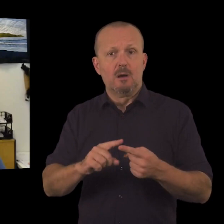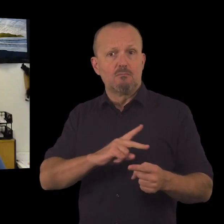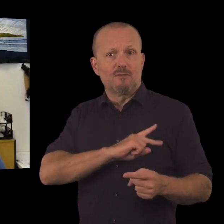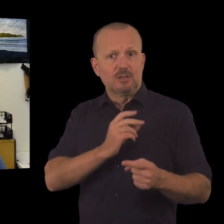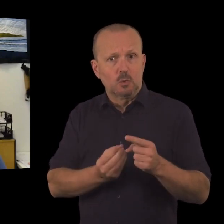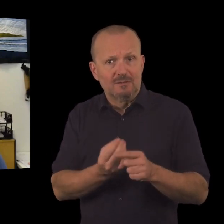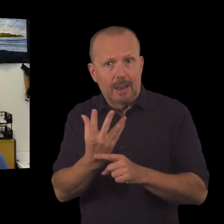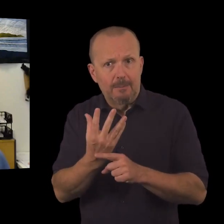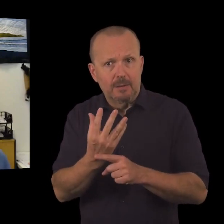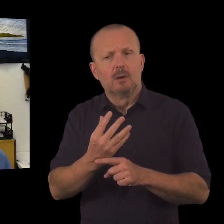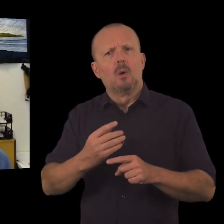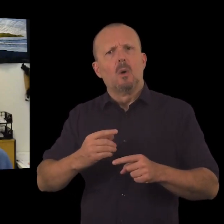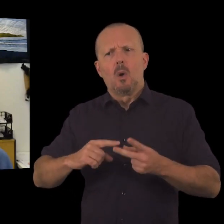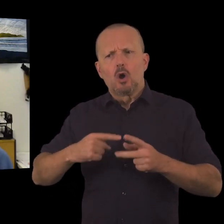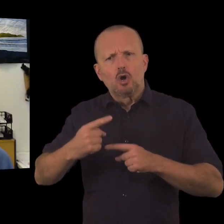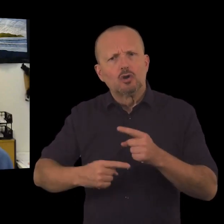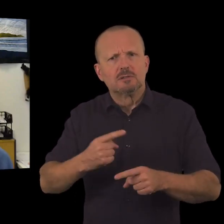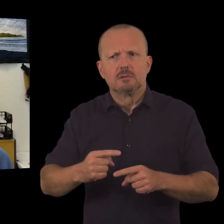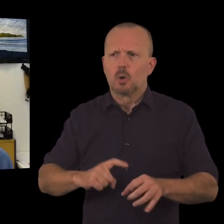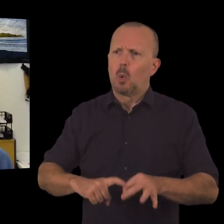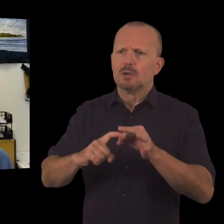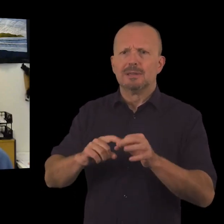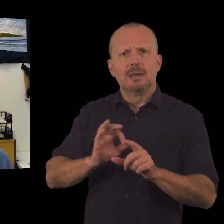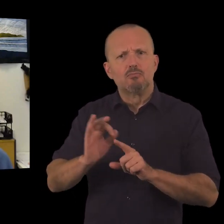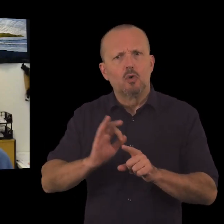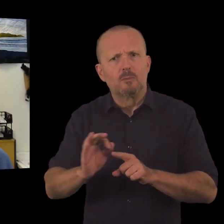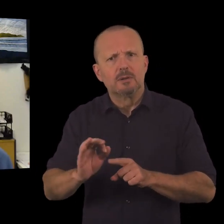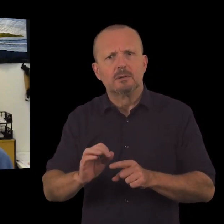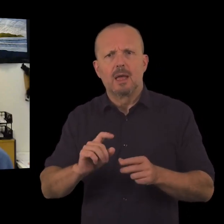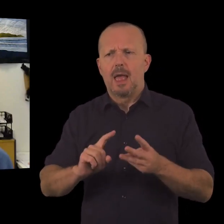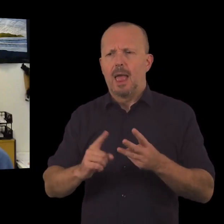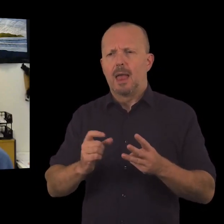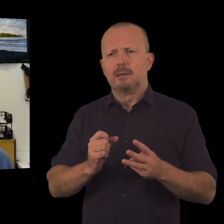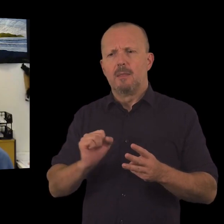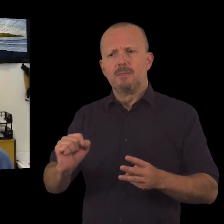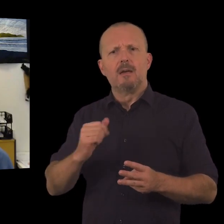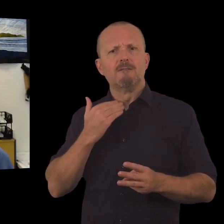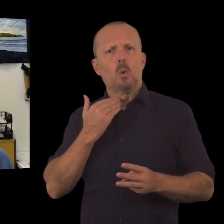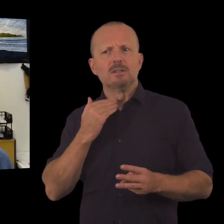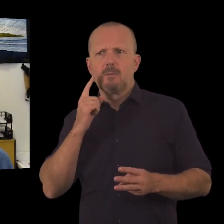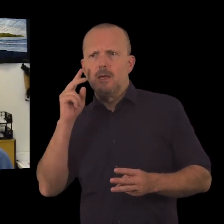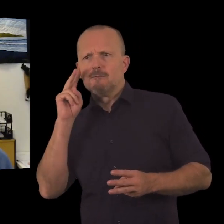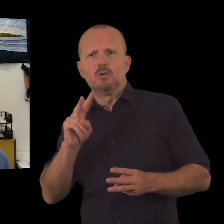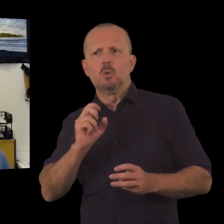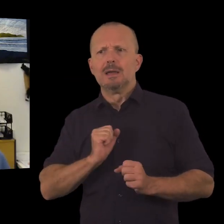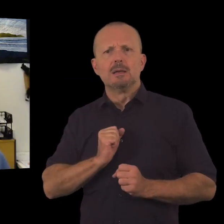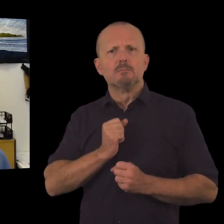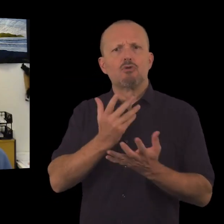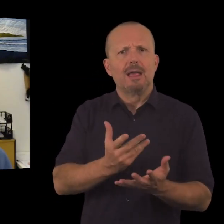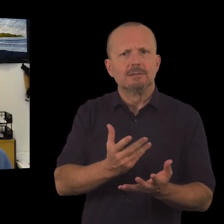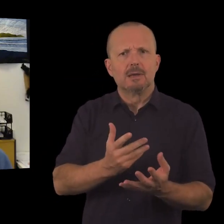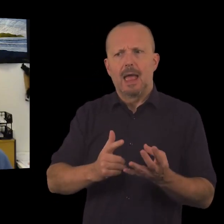development, constant quality of service improvement, and for expressing their voice